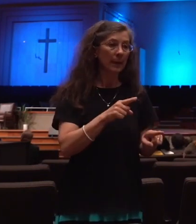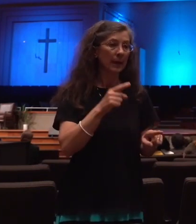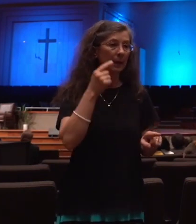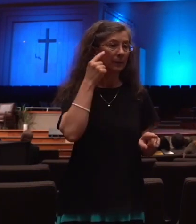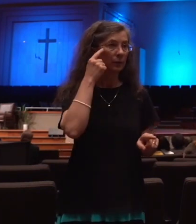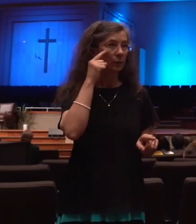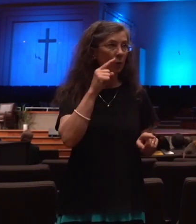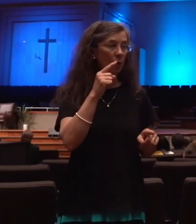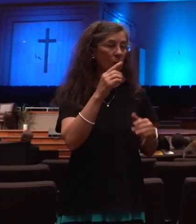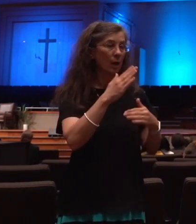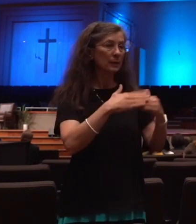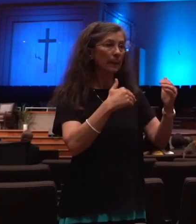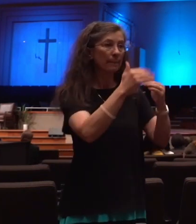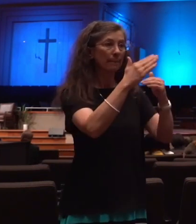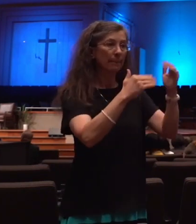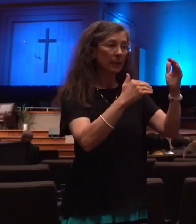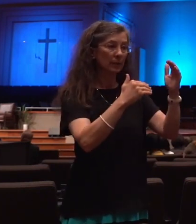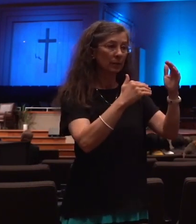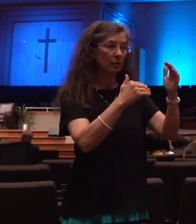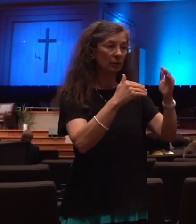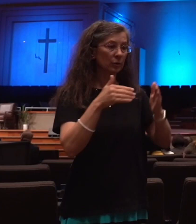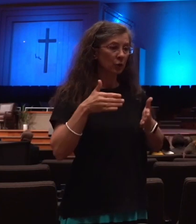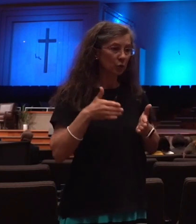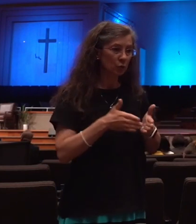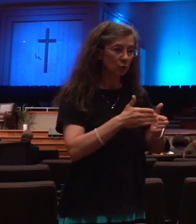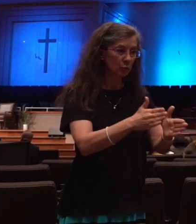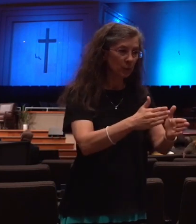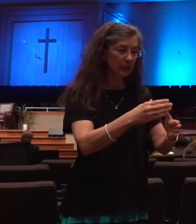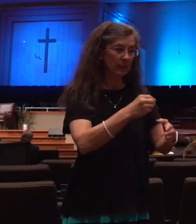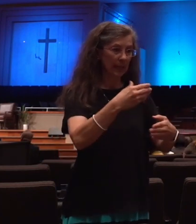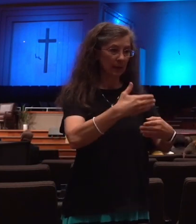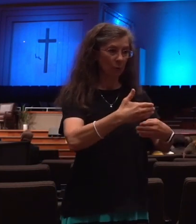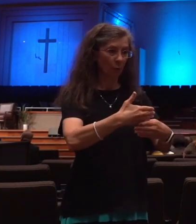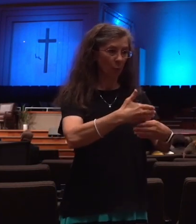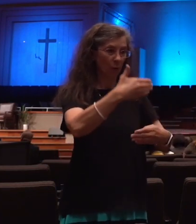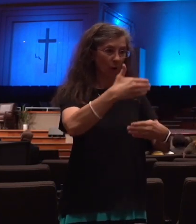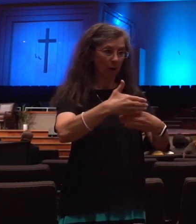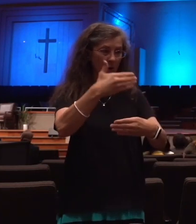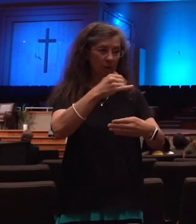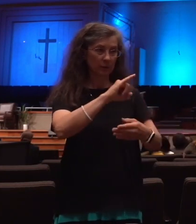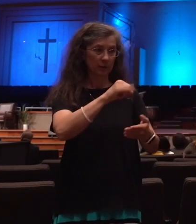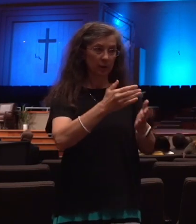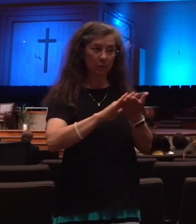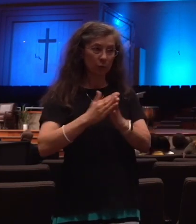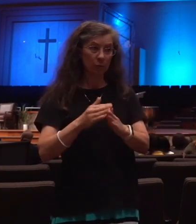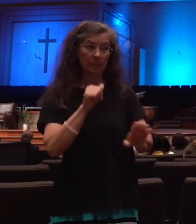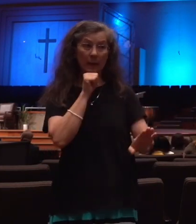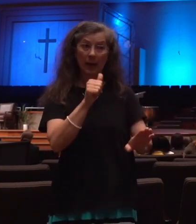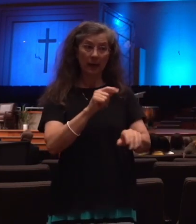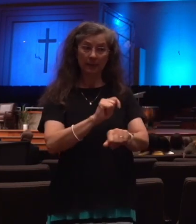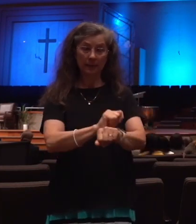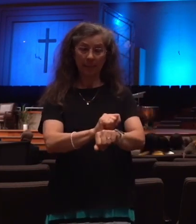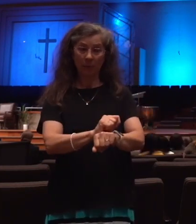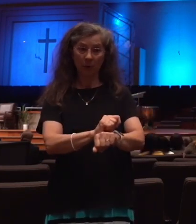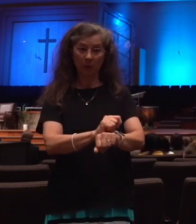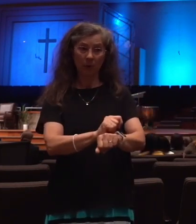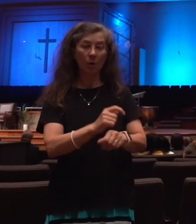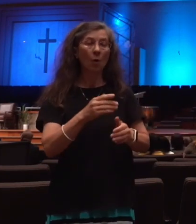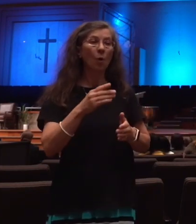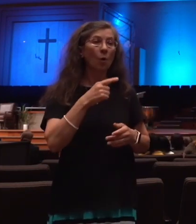rebuilding of the streets and the walls of Jerusalem, not the temple. Now, during Ezra's time, the